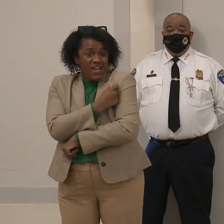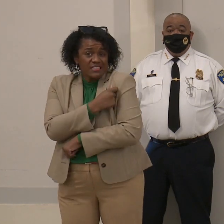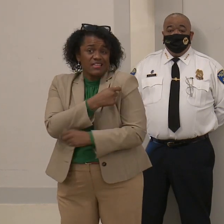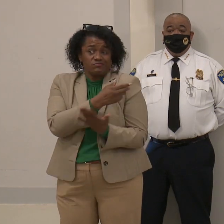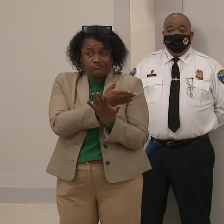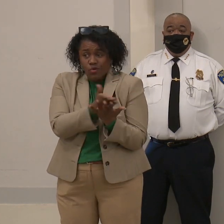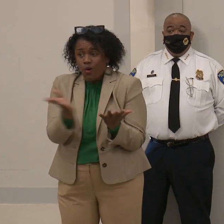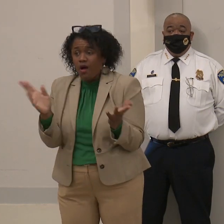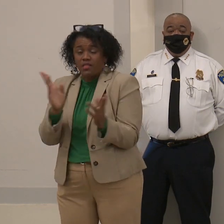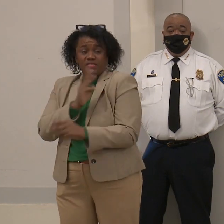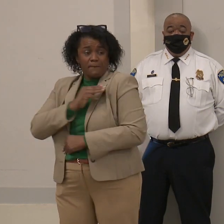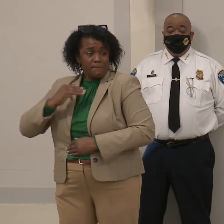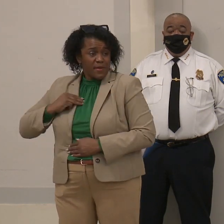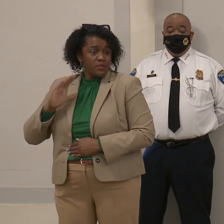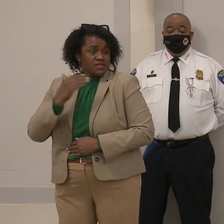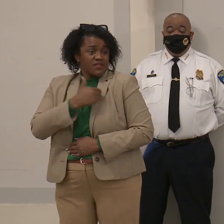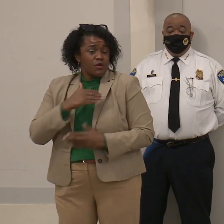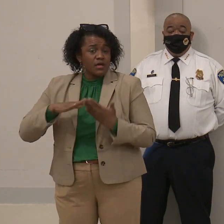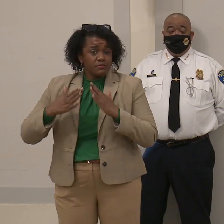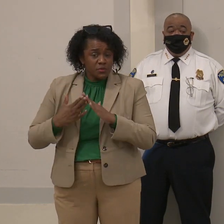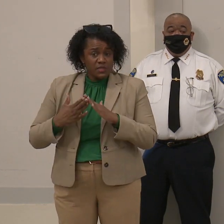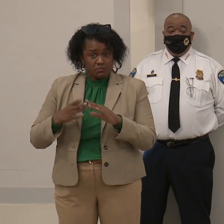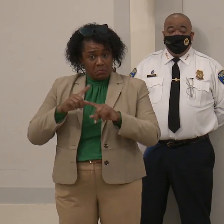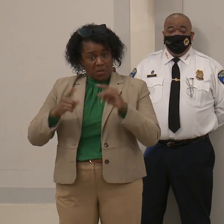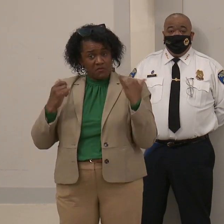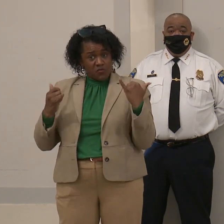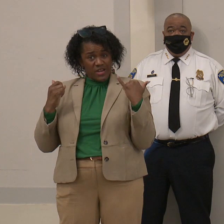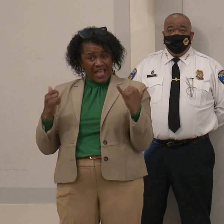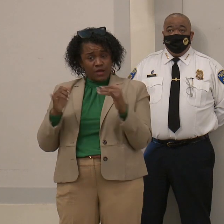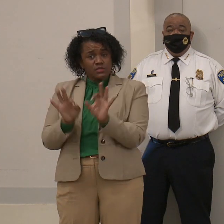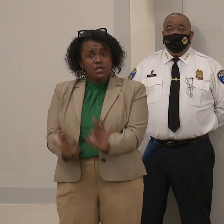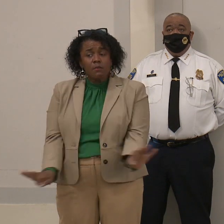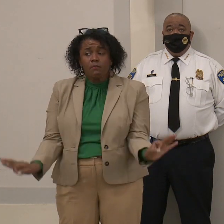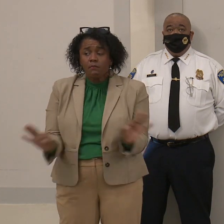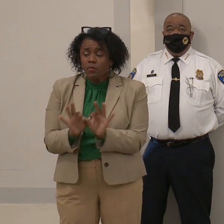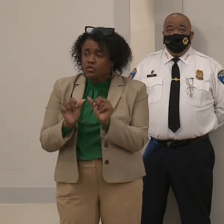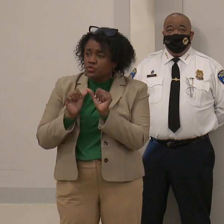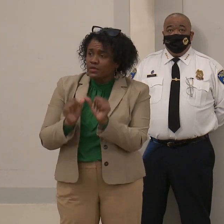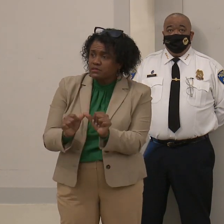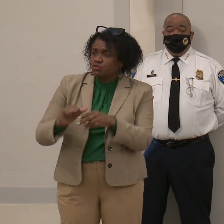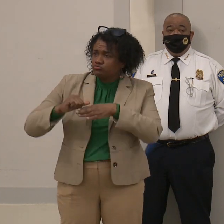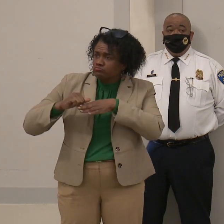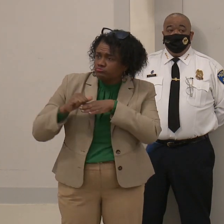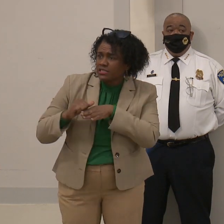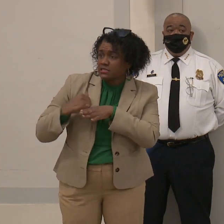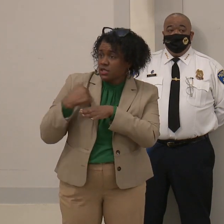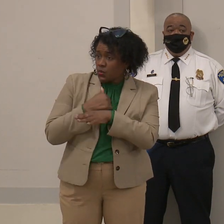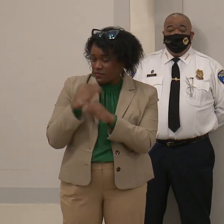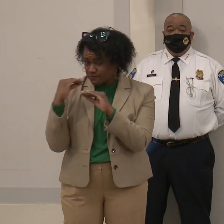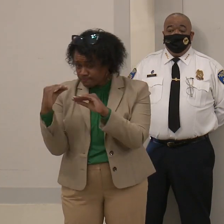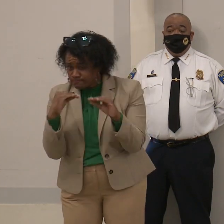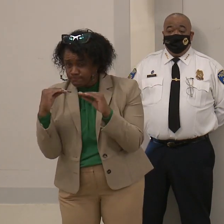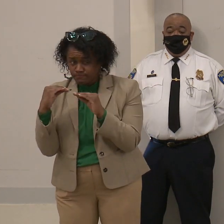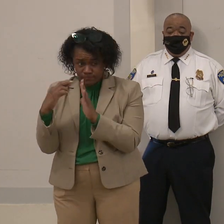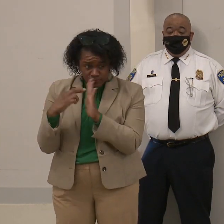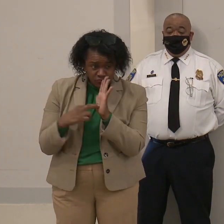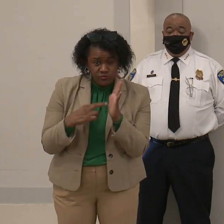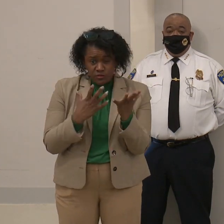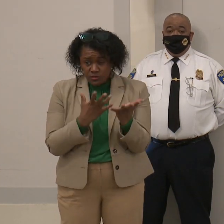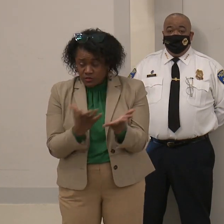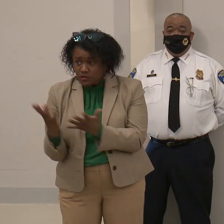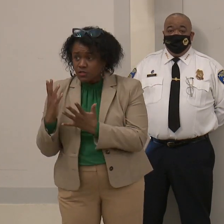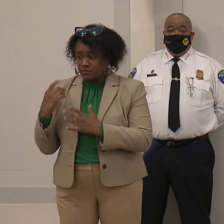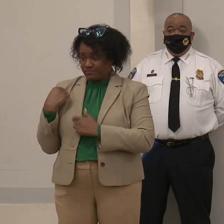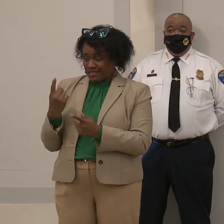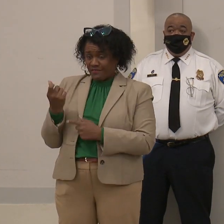of the members of our community. In the meantime, it is very important to continue all the practices that we have put into place over the past